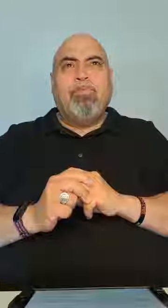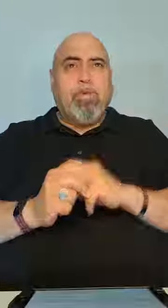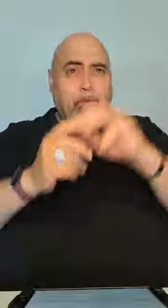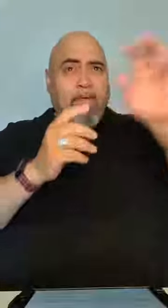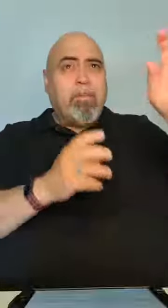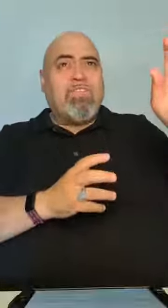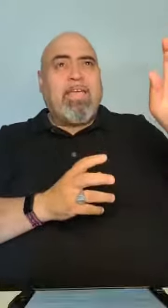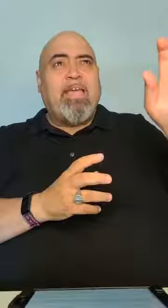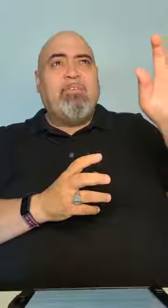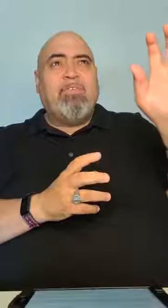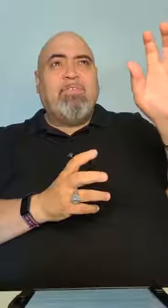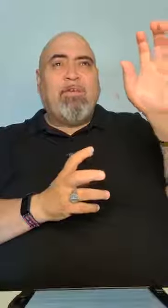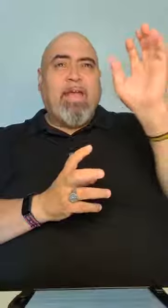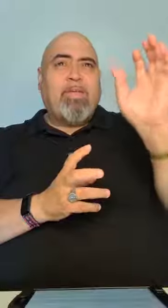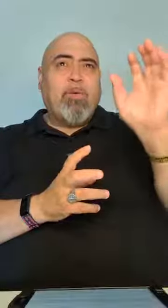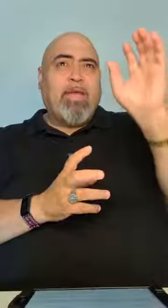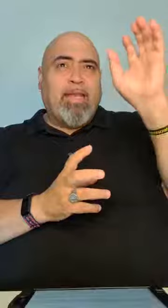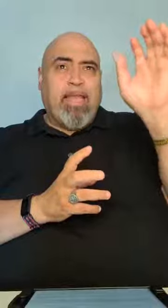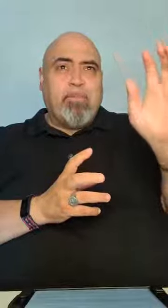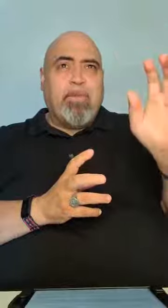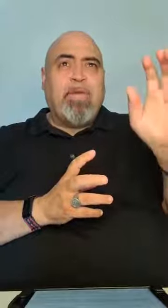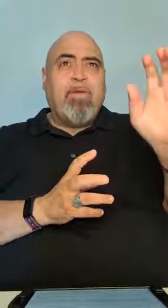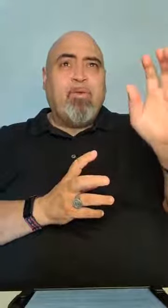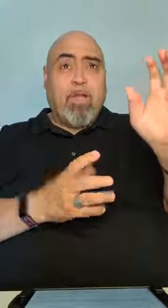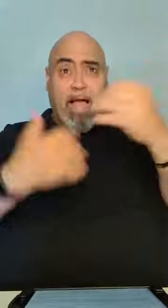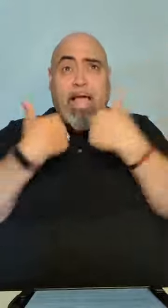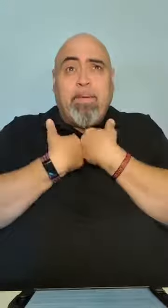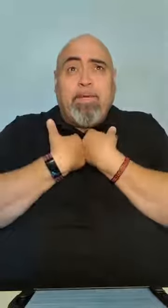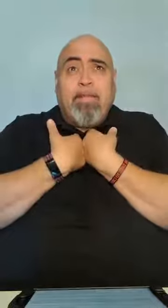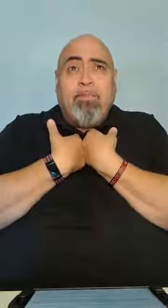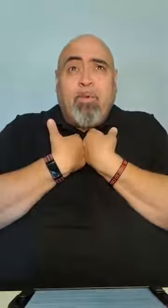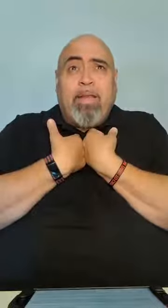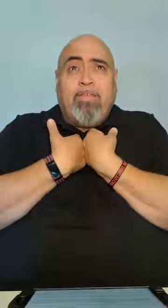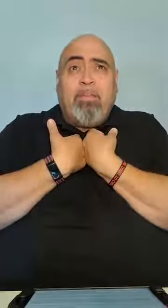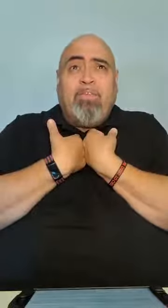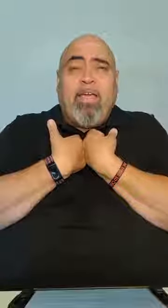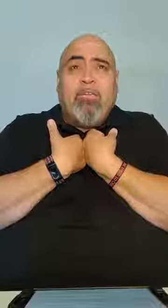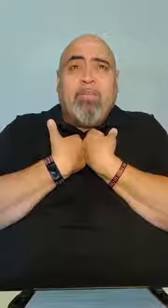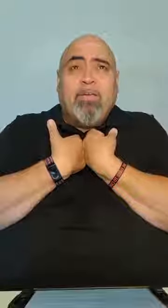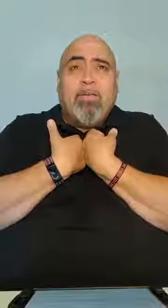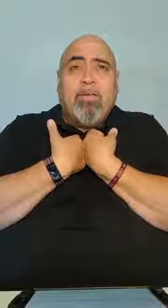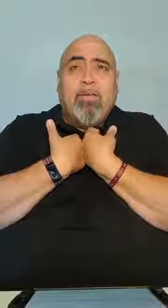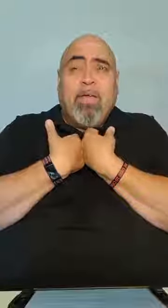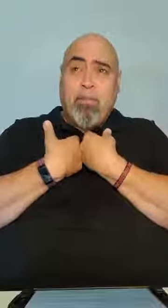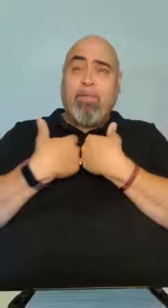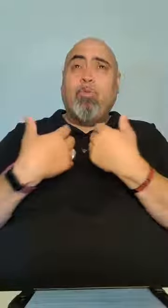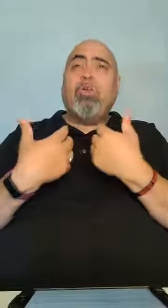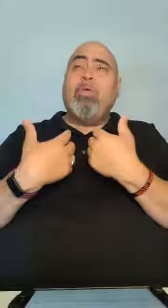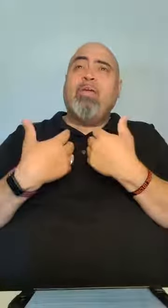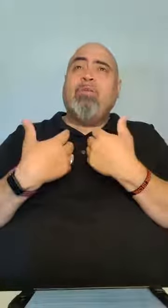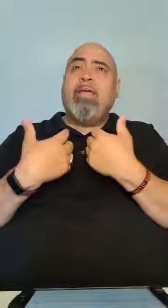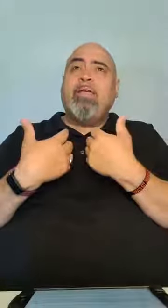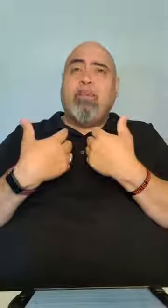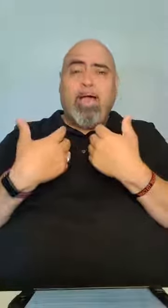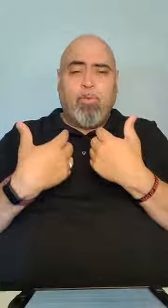Will they be saved since they're not doing it like me? Will I be not the one not to be saved? Am I the one doing it right? Am I the one